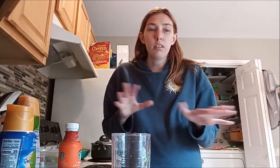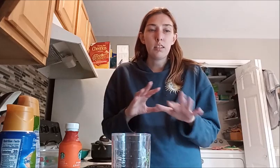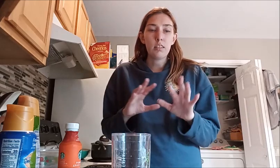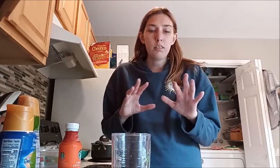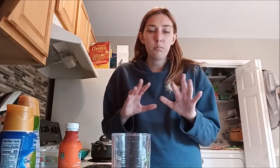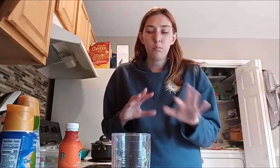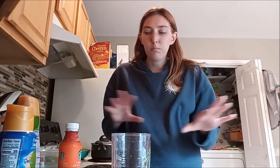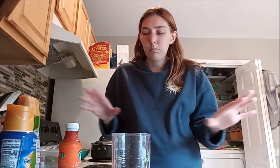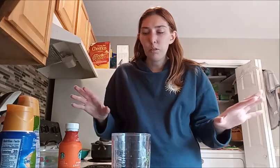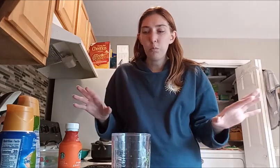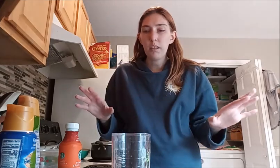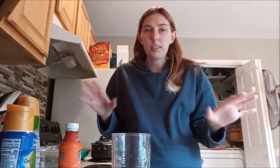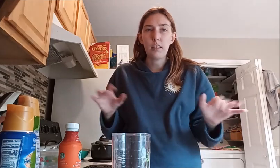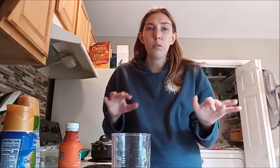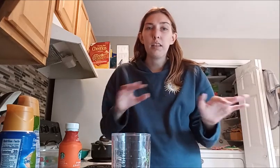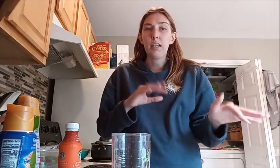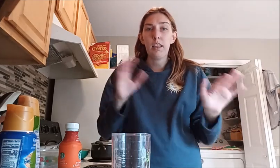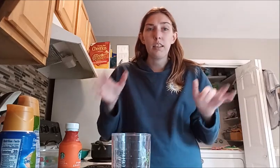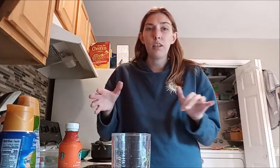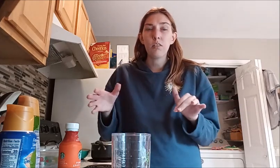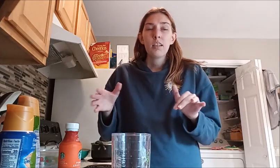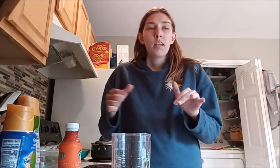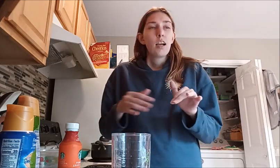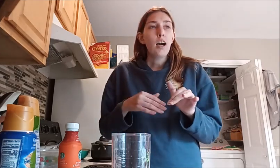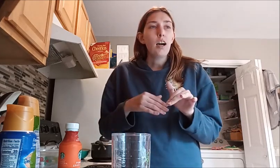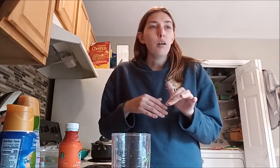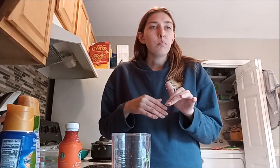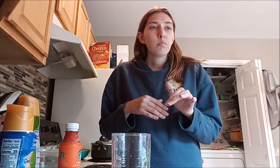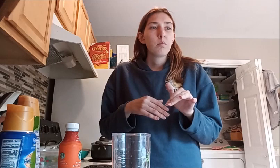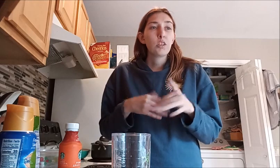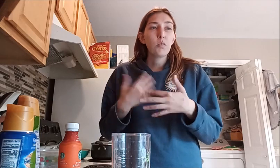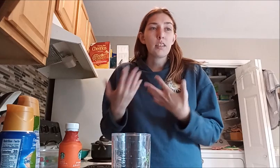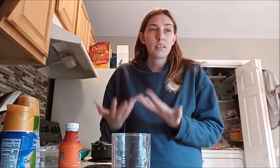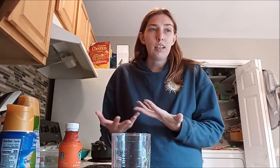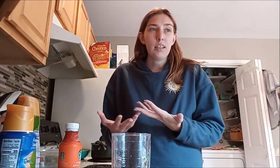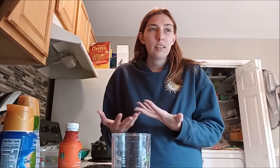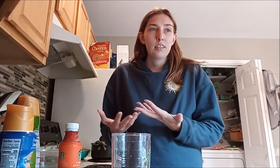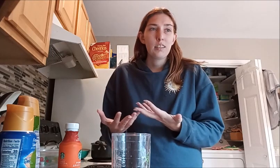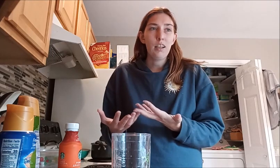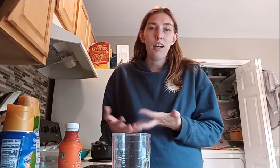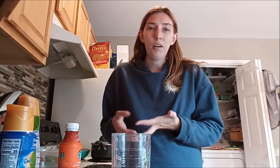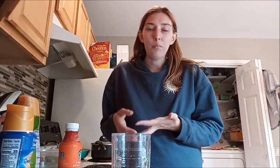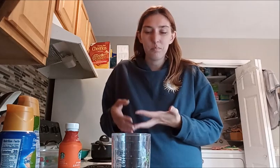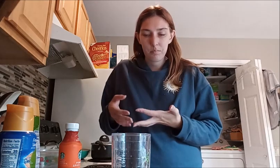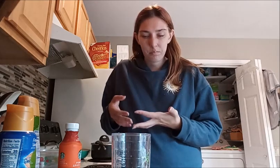these employees that know me that I know, to an extent,